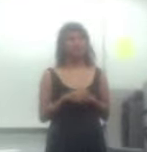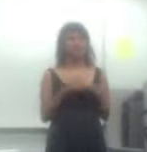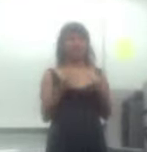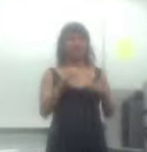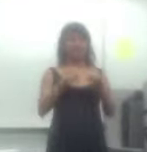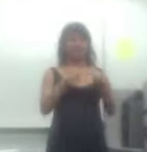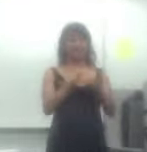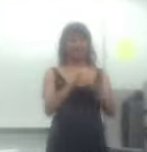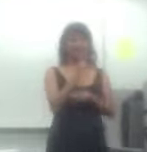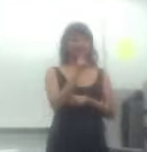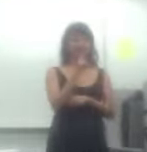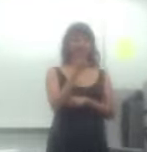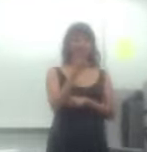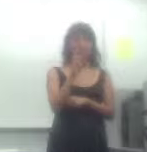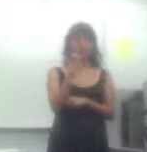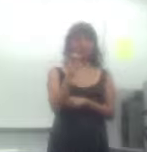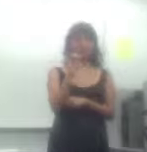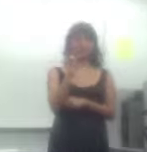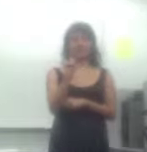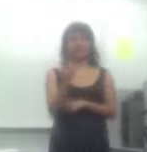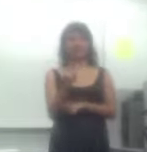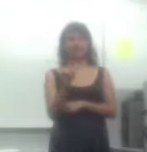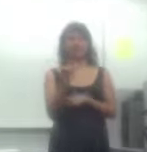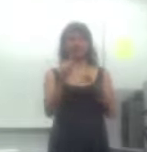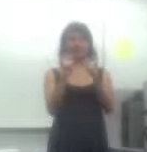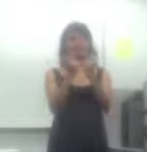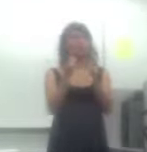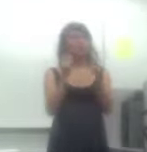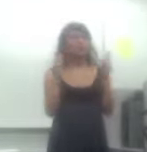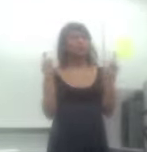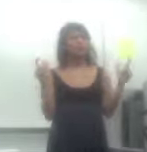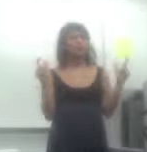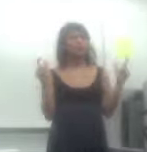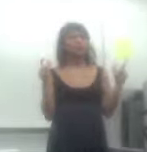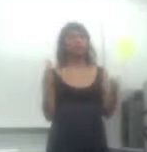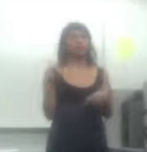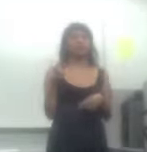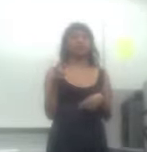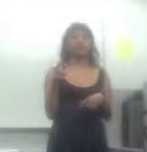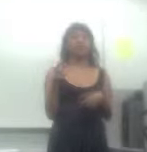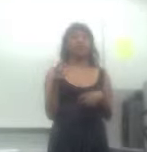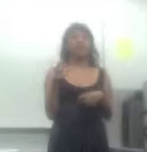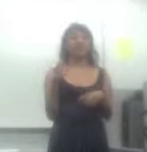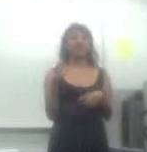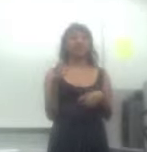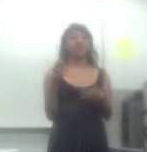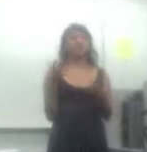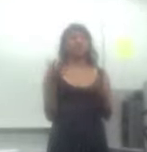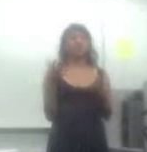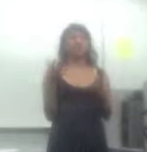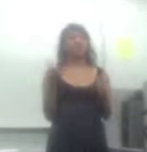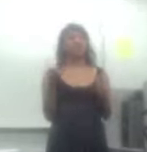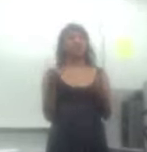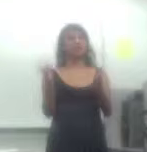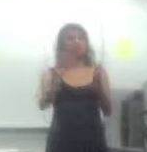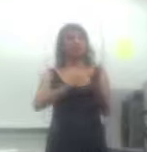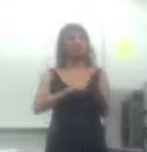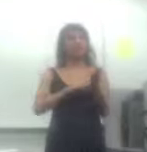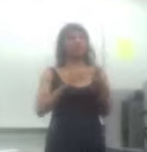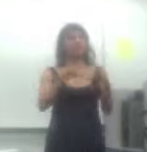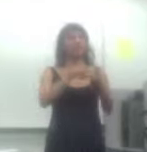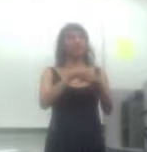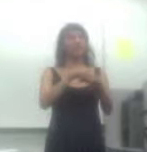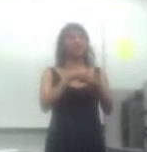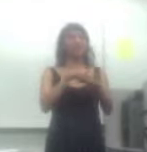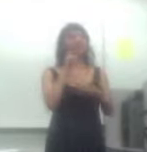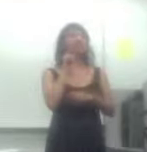huge because they were trying out for the Deaf World Cup, which will be happening in March in Finland.